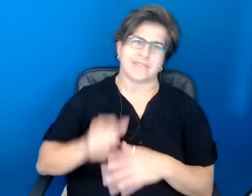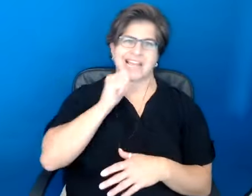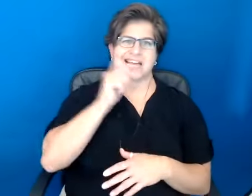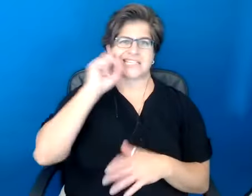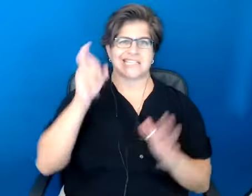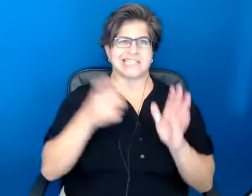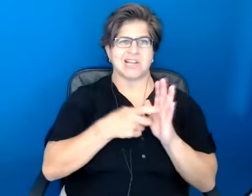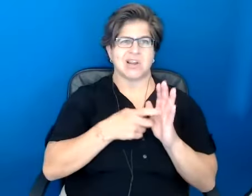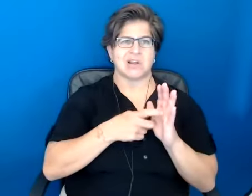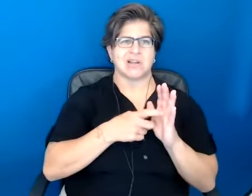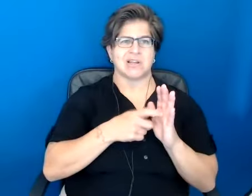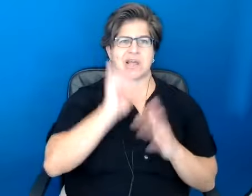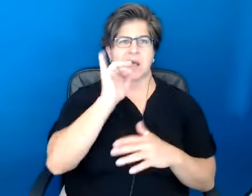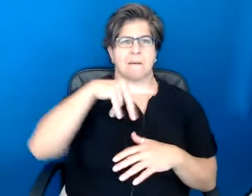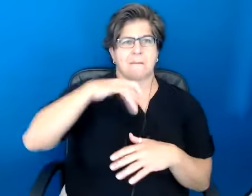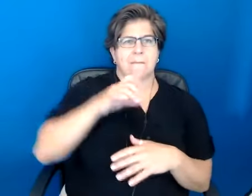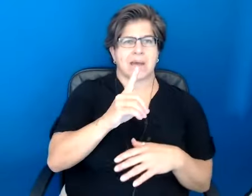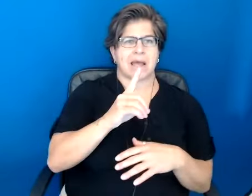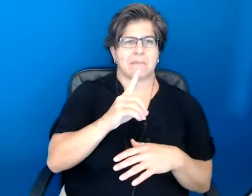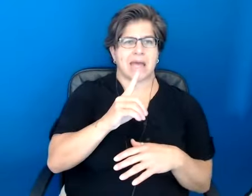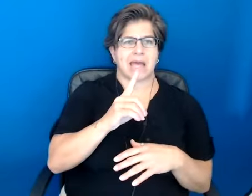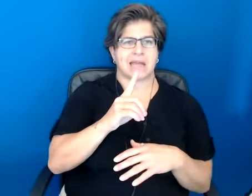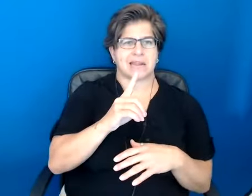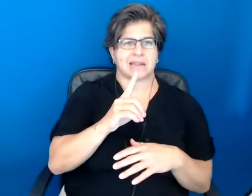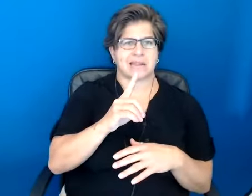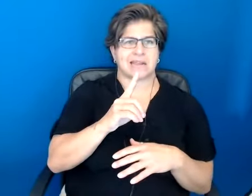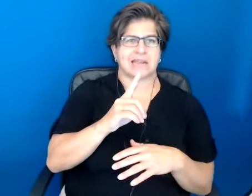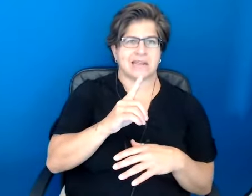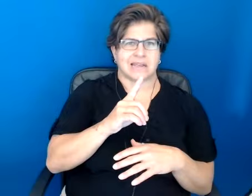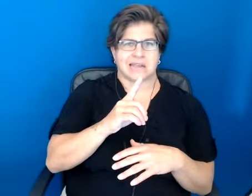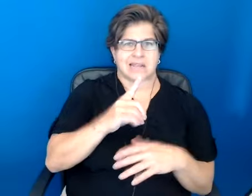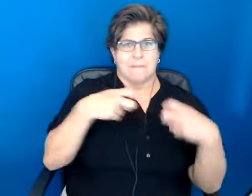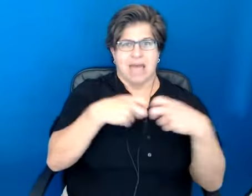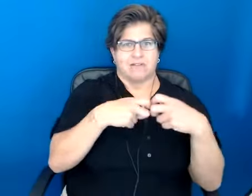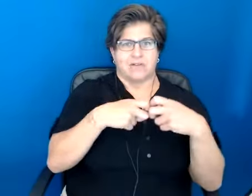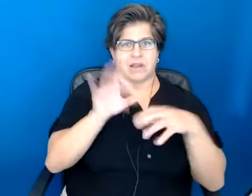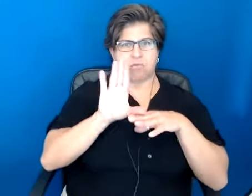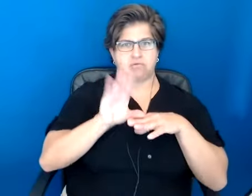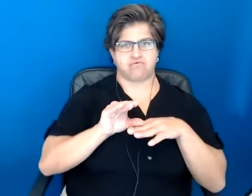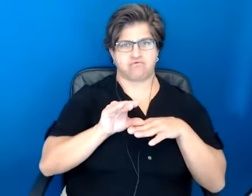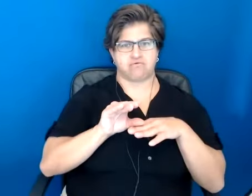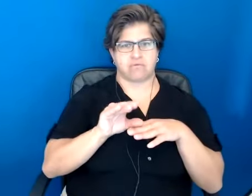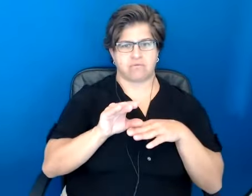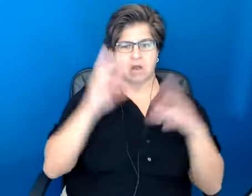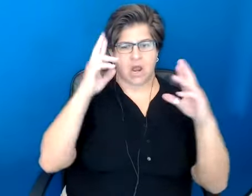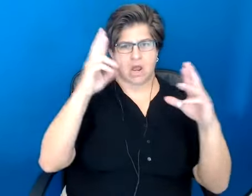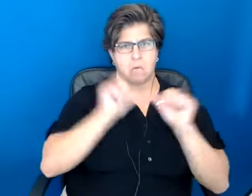Then you need to mute one. It'll go away. Right, there you go. Great. Thank you. No, do you know what it is? I've just noticed that my iPad's got very